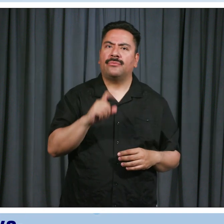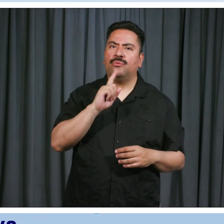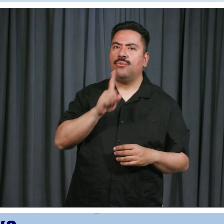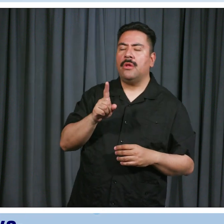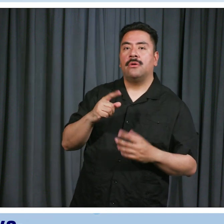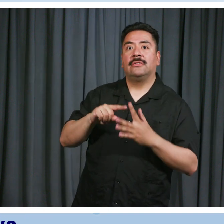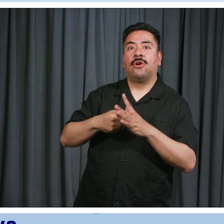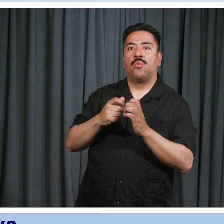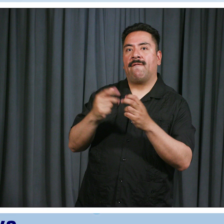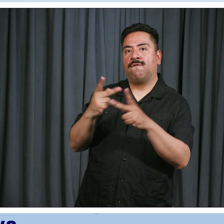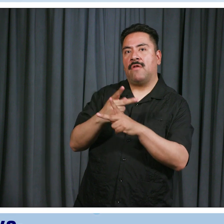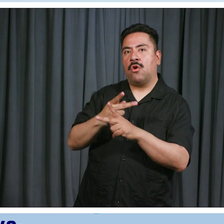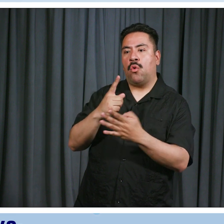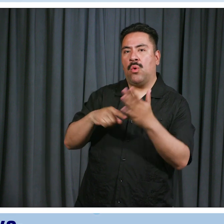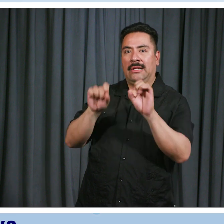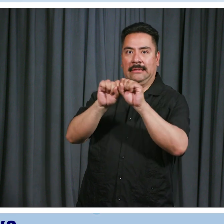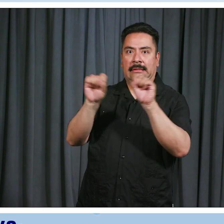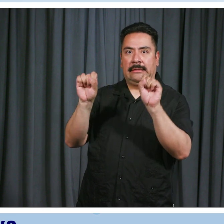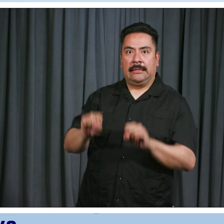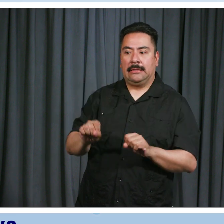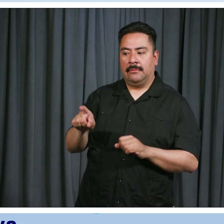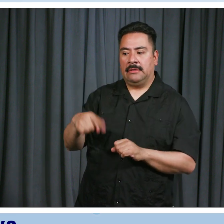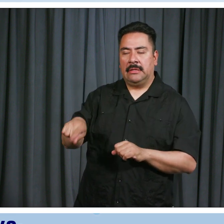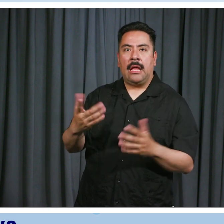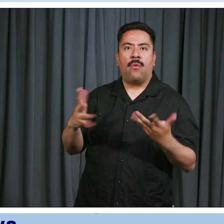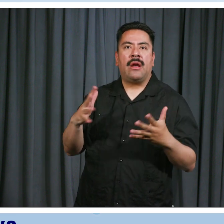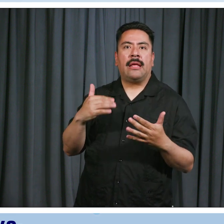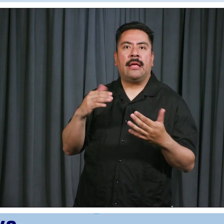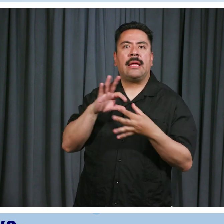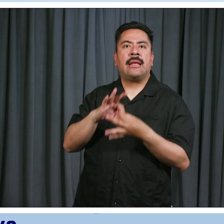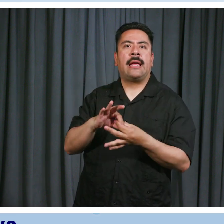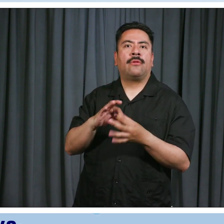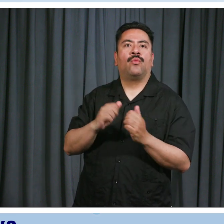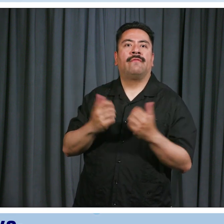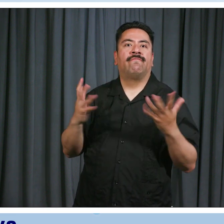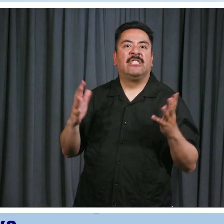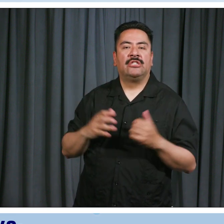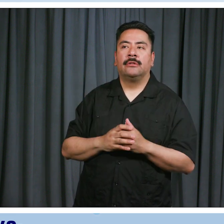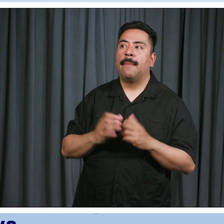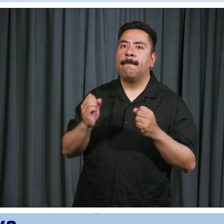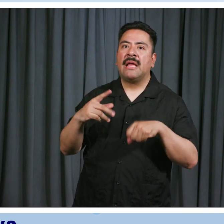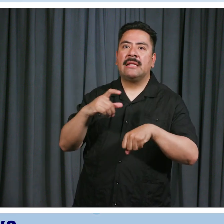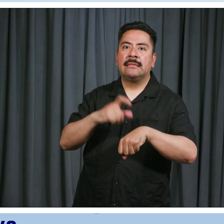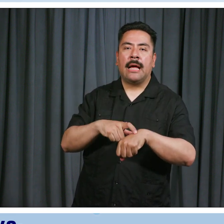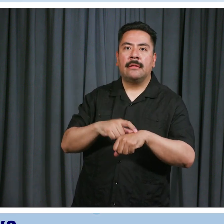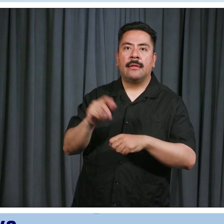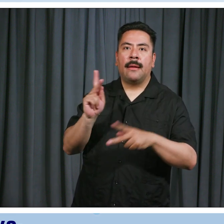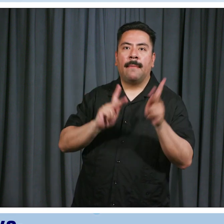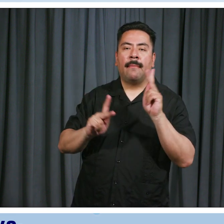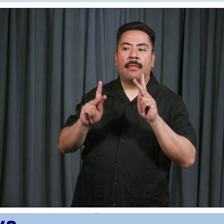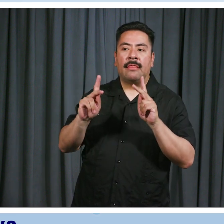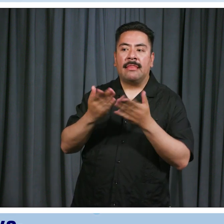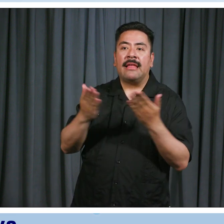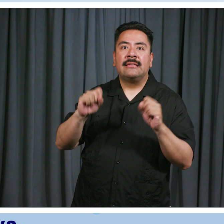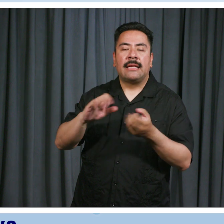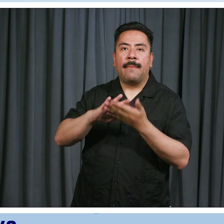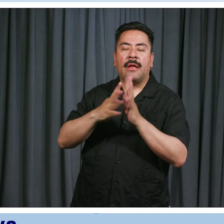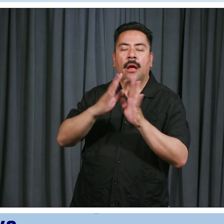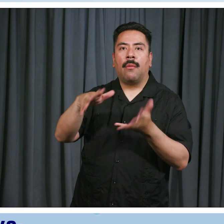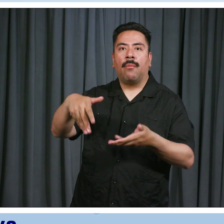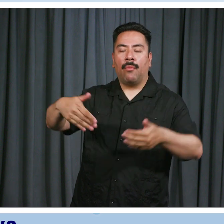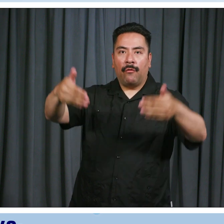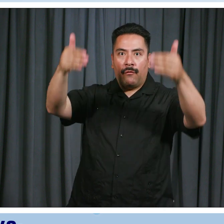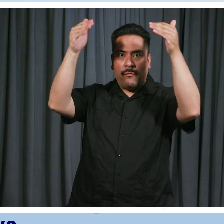figuring out what systems those people are already connected to, because often things get really clunky because we overconnect people or